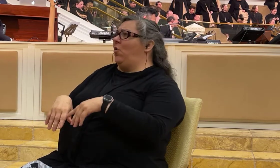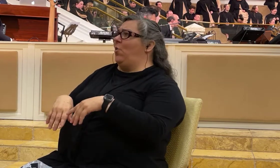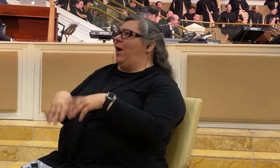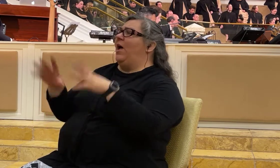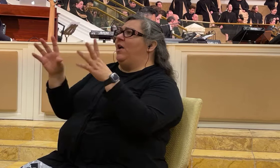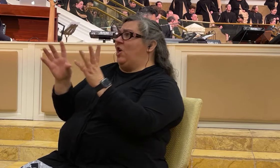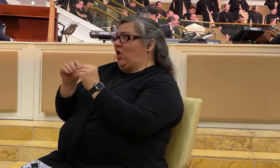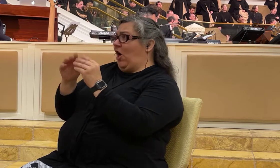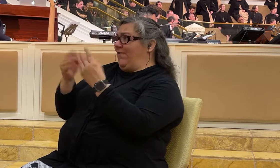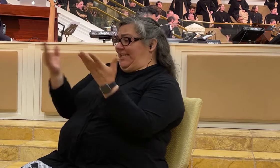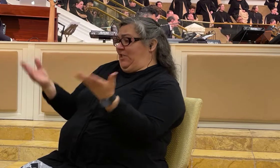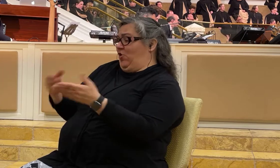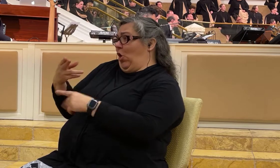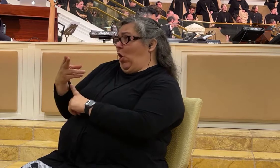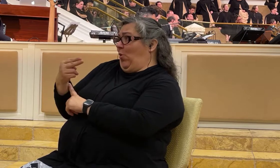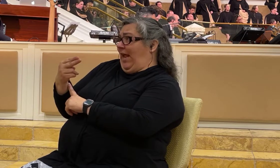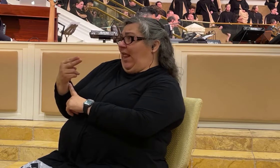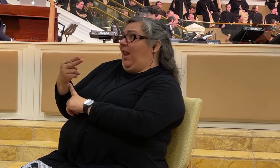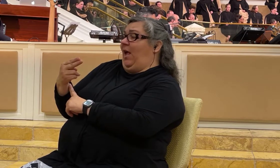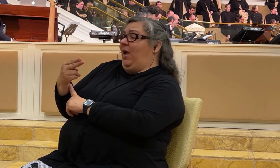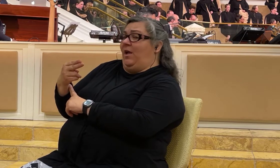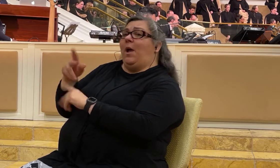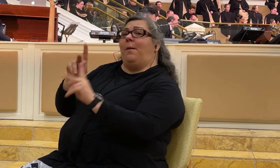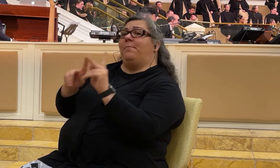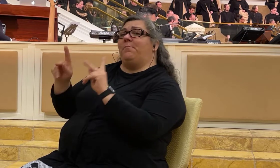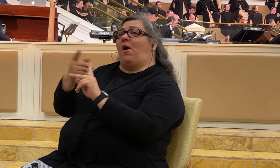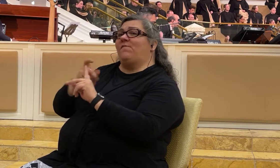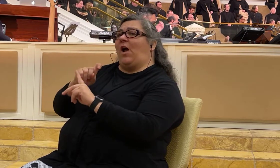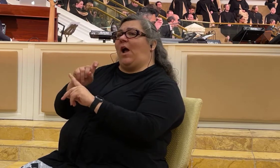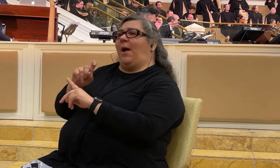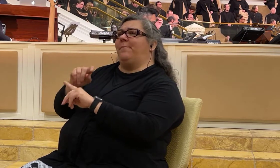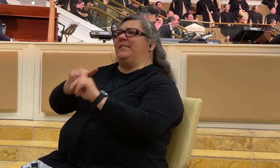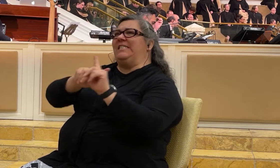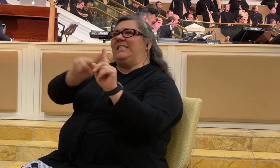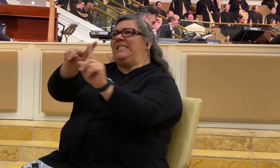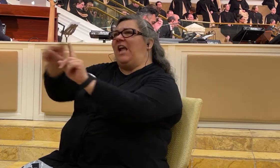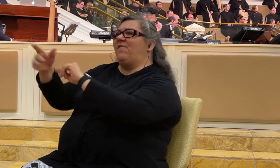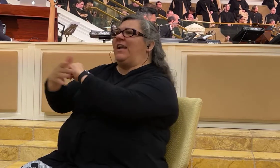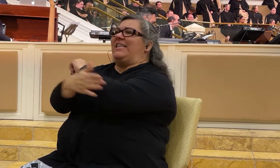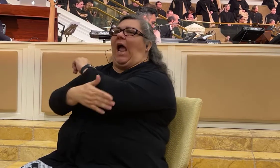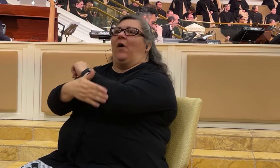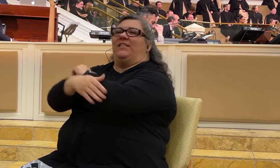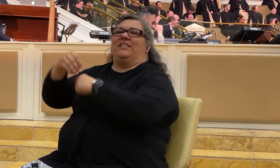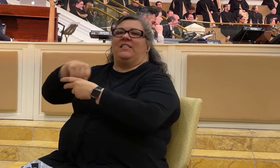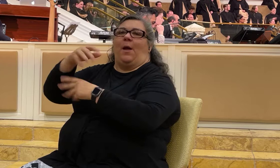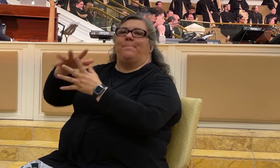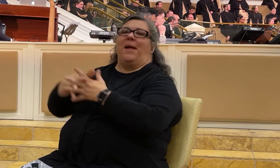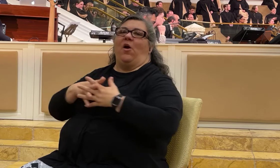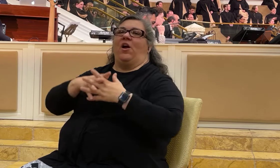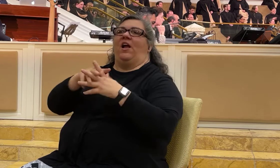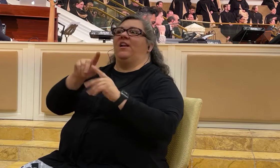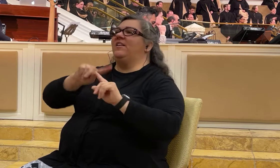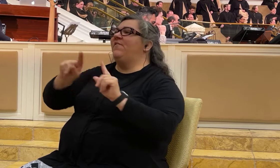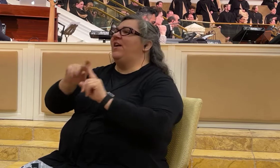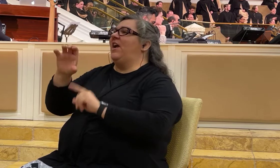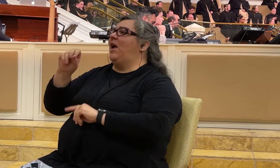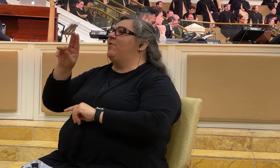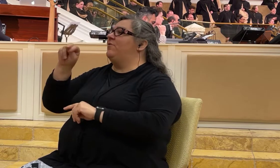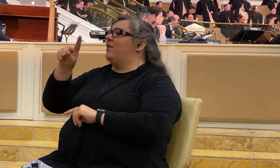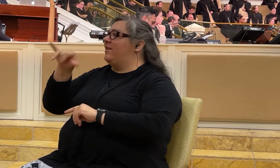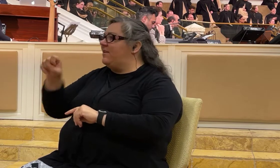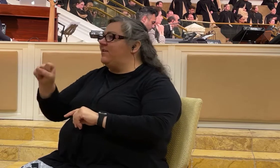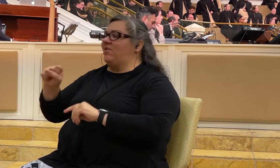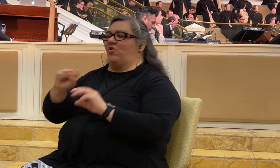here at the hotel of people from counties all over America, and all the counties are trying to get